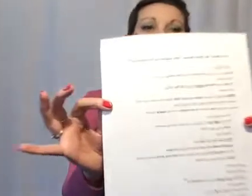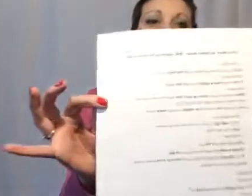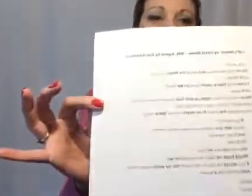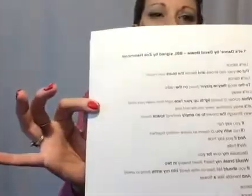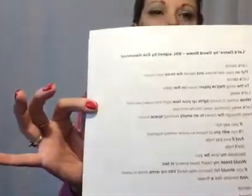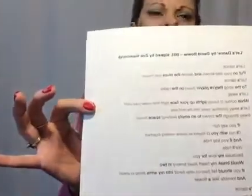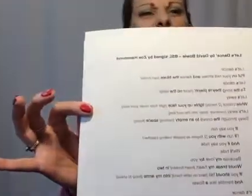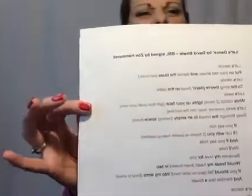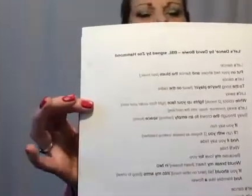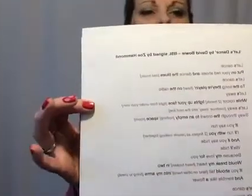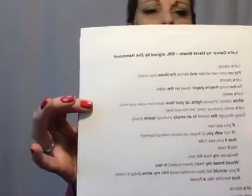back to front.